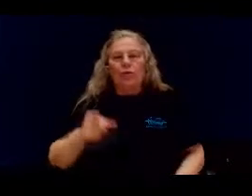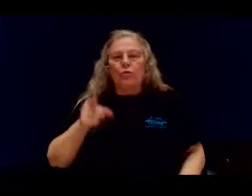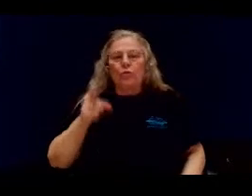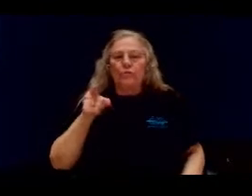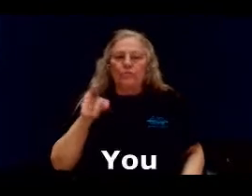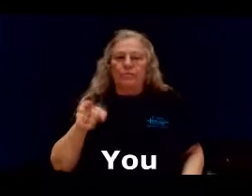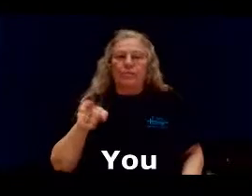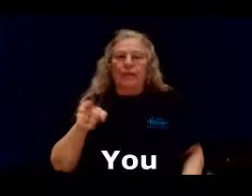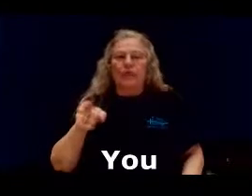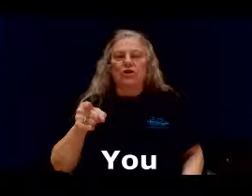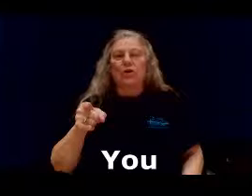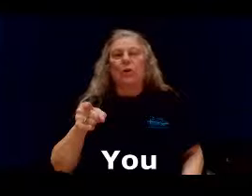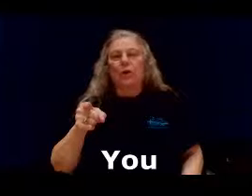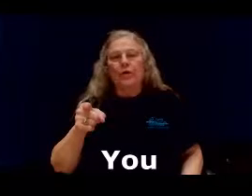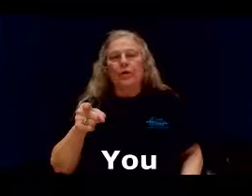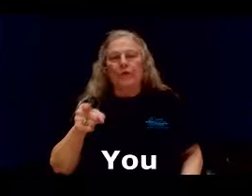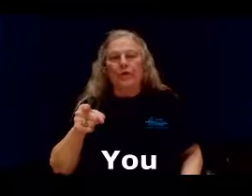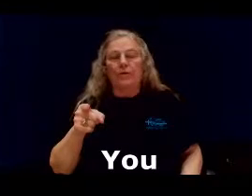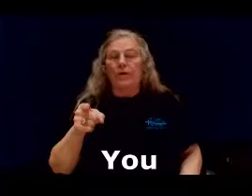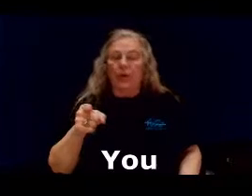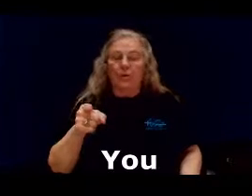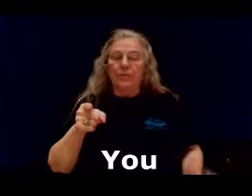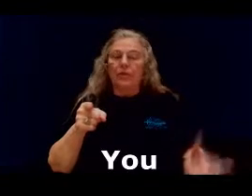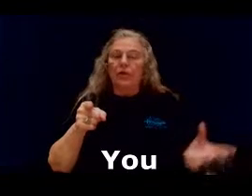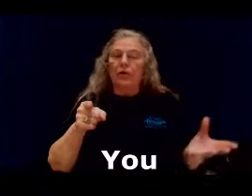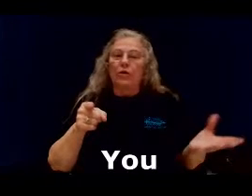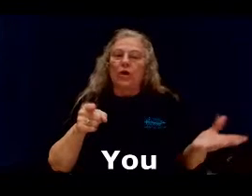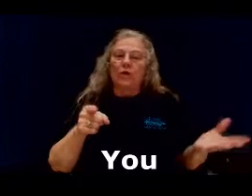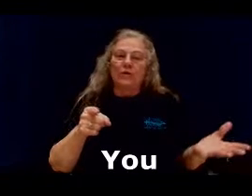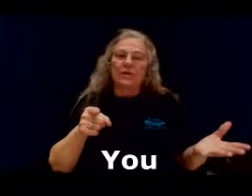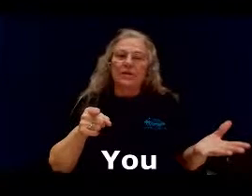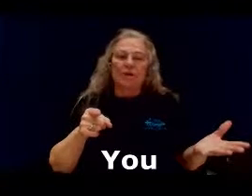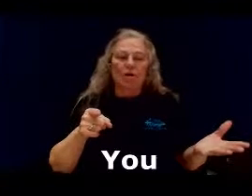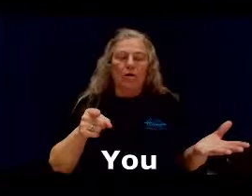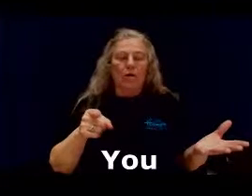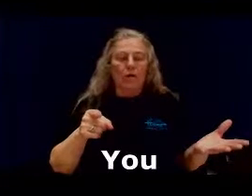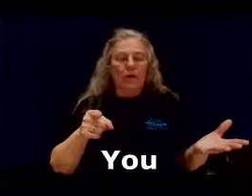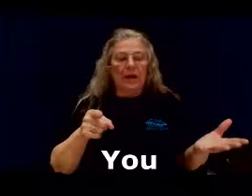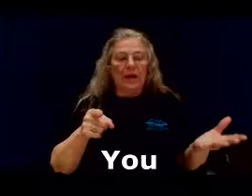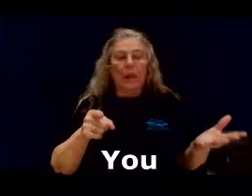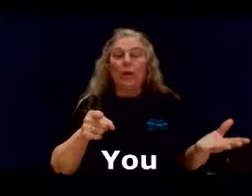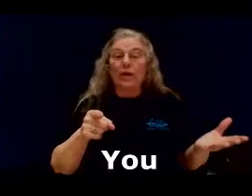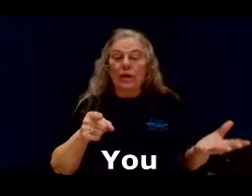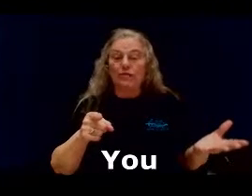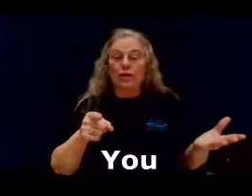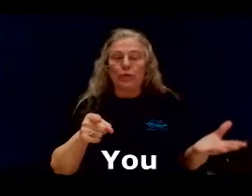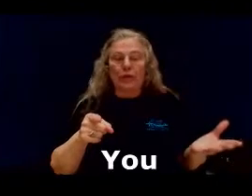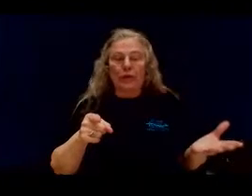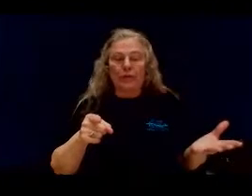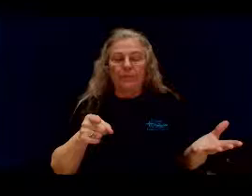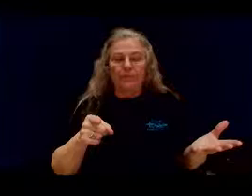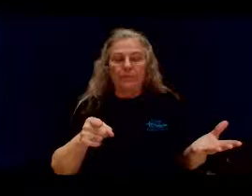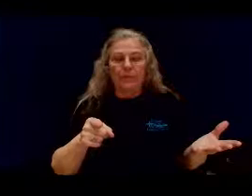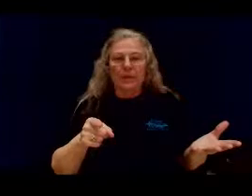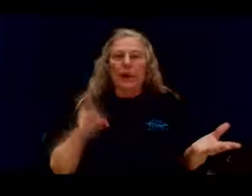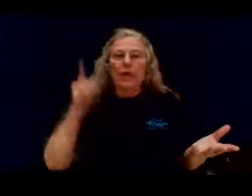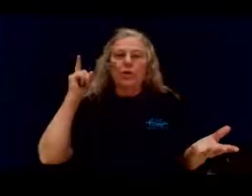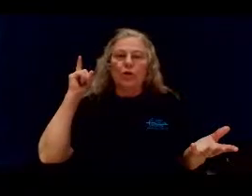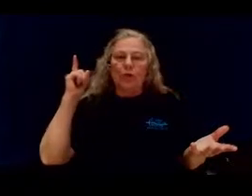You, and just point your finger. Now, in this song, he will lift you up. You're going to